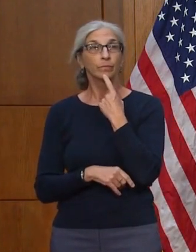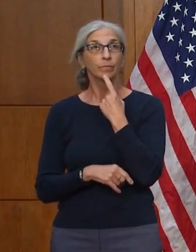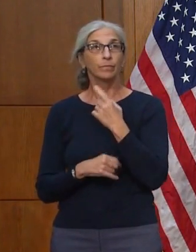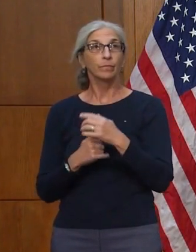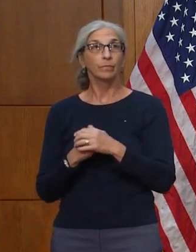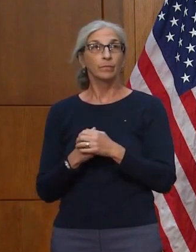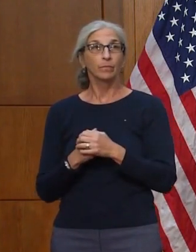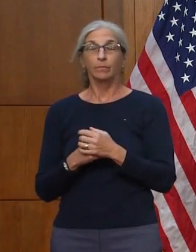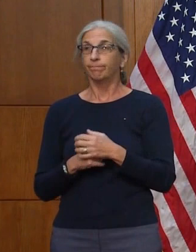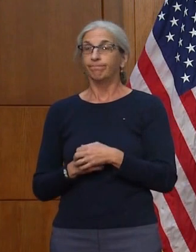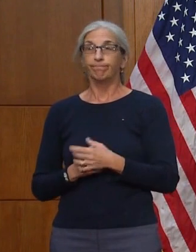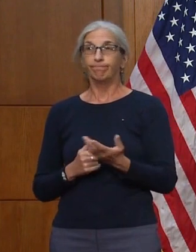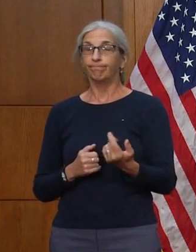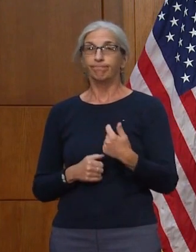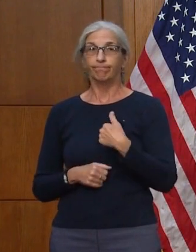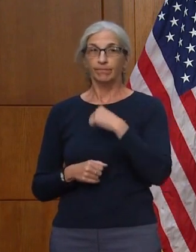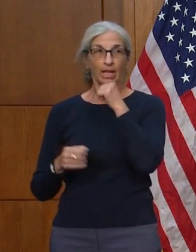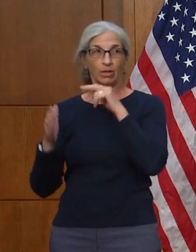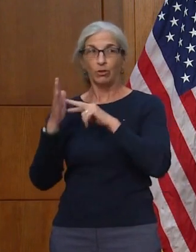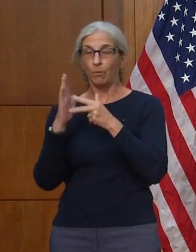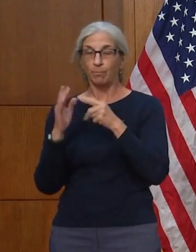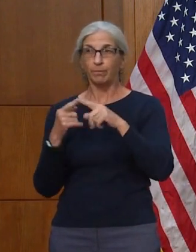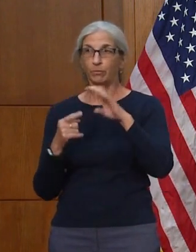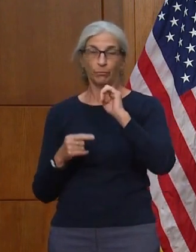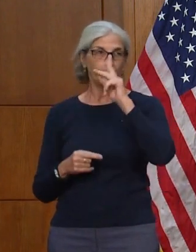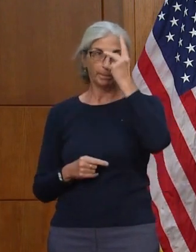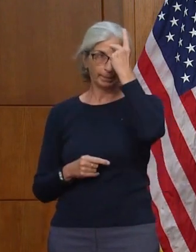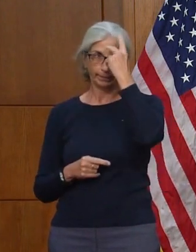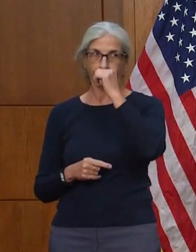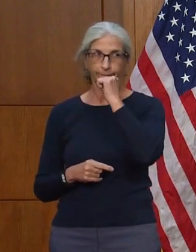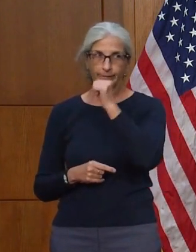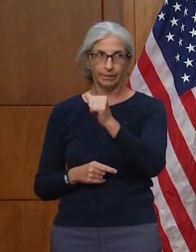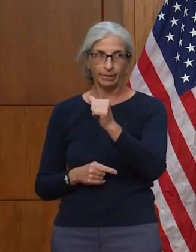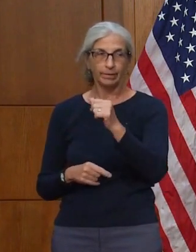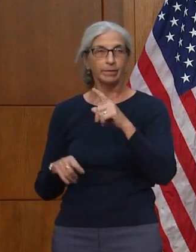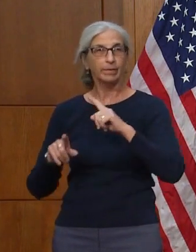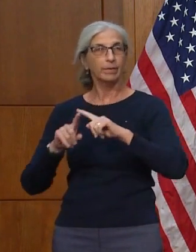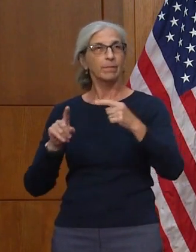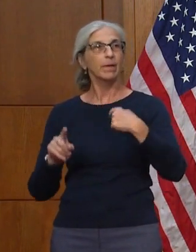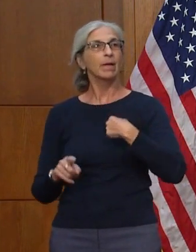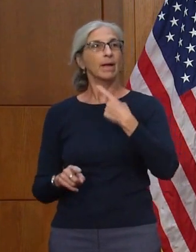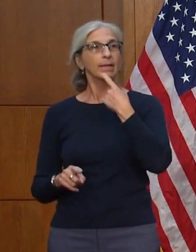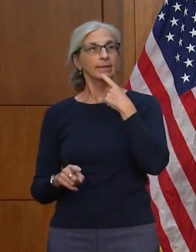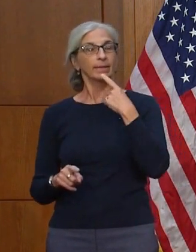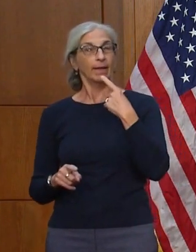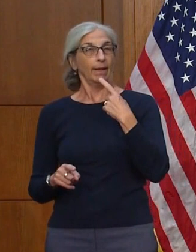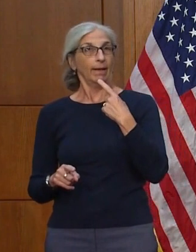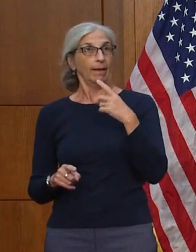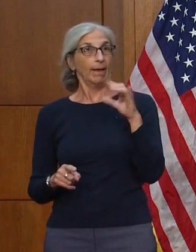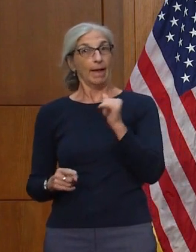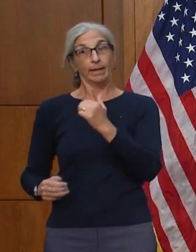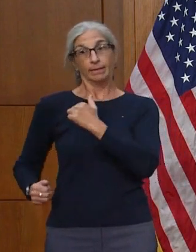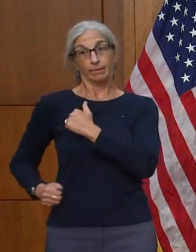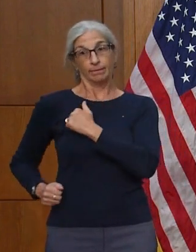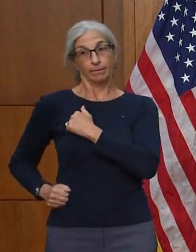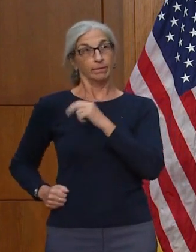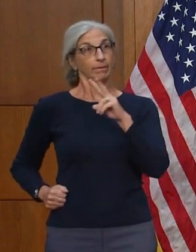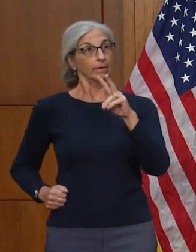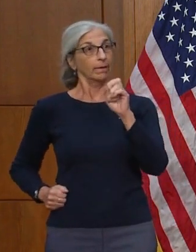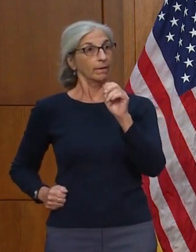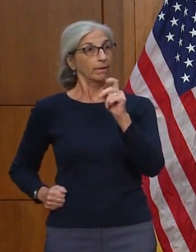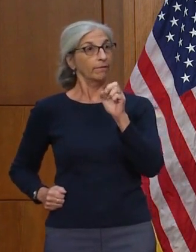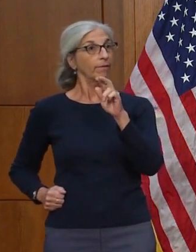certainly don't mean to be political, but I say this as a veteran, and I also say